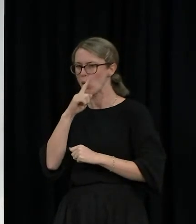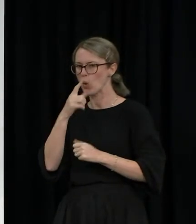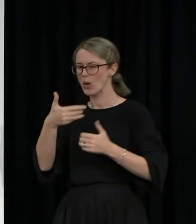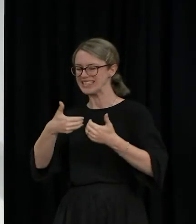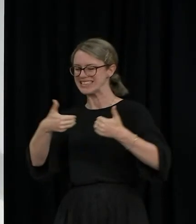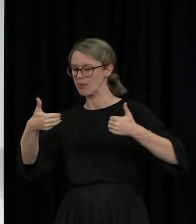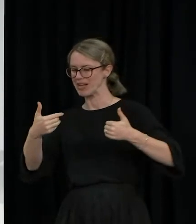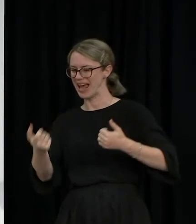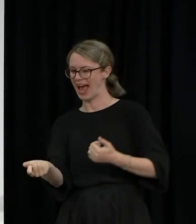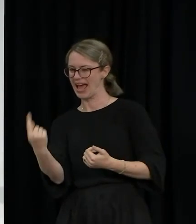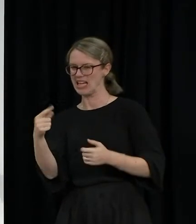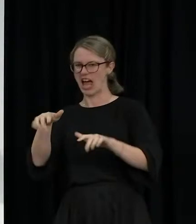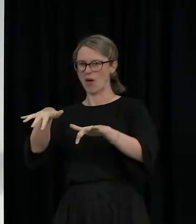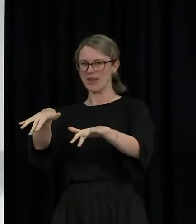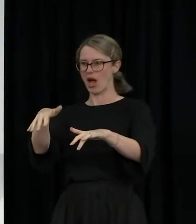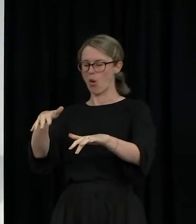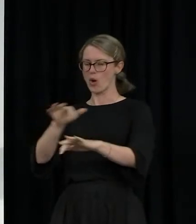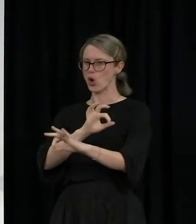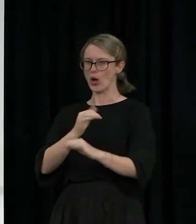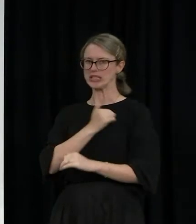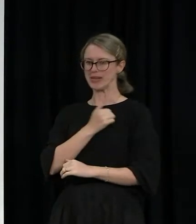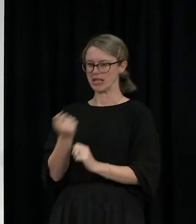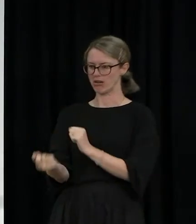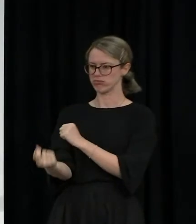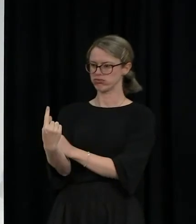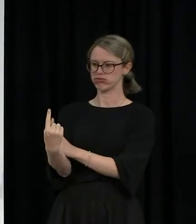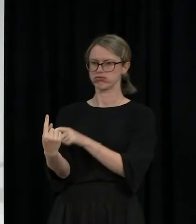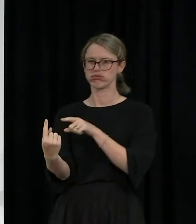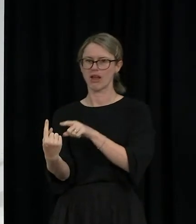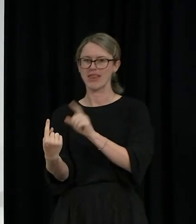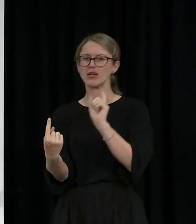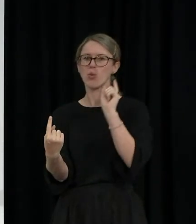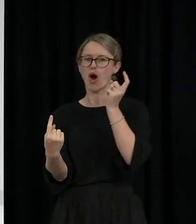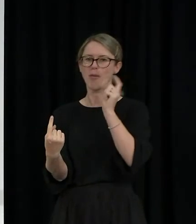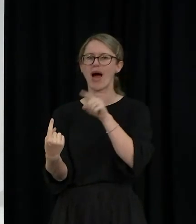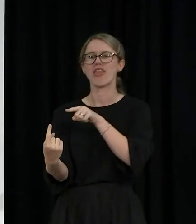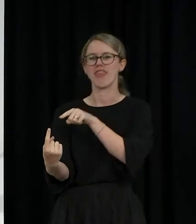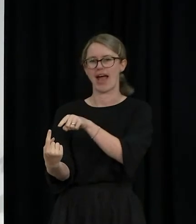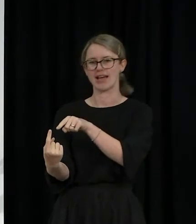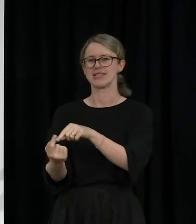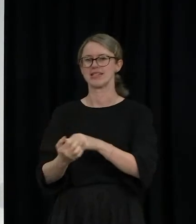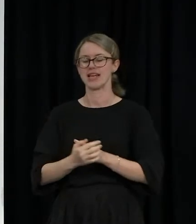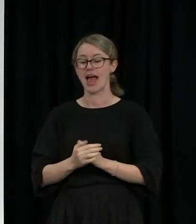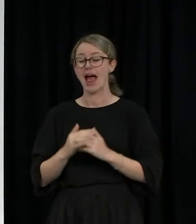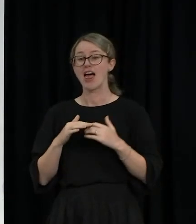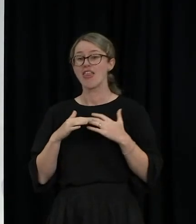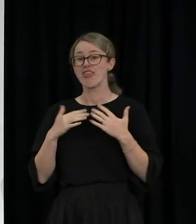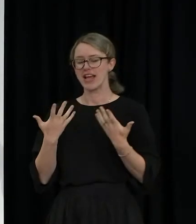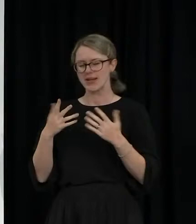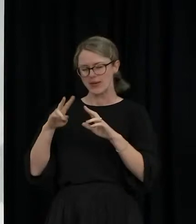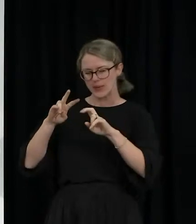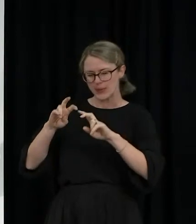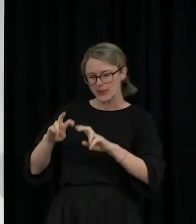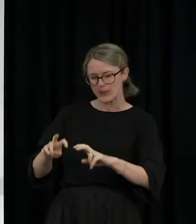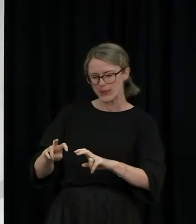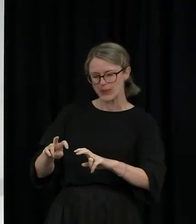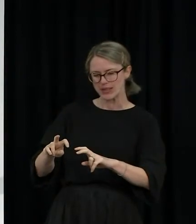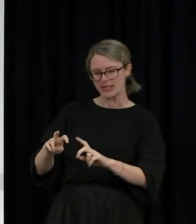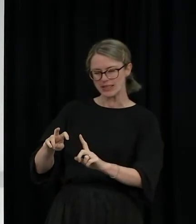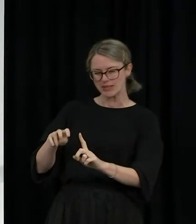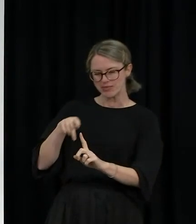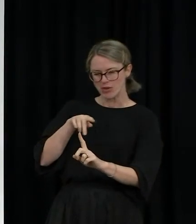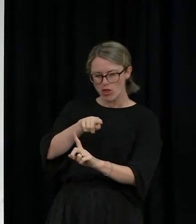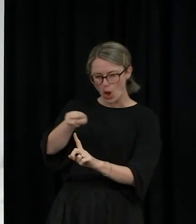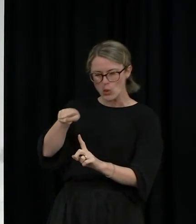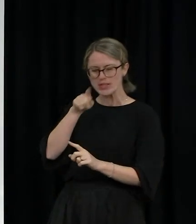household contacts? Are there people who we weren't expecting to come through as close contacts? And then drill down into anyone who fits